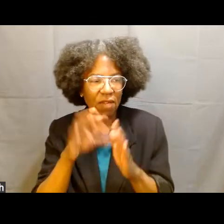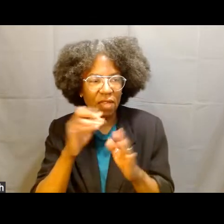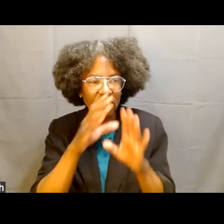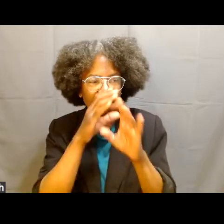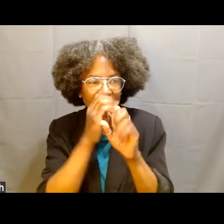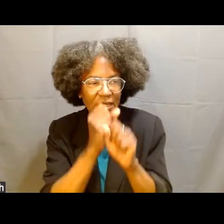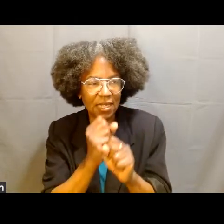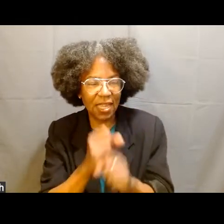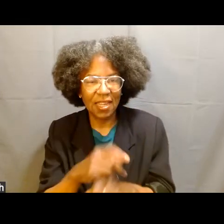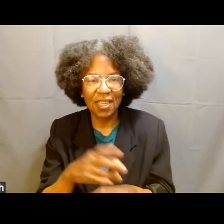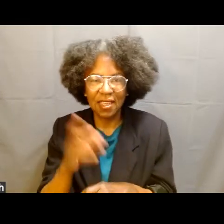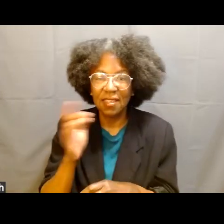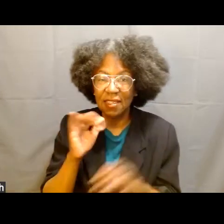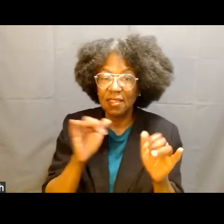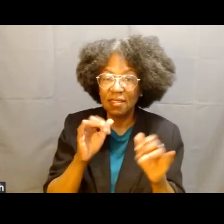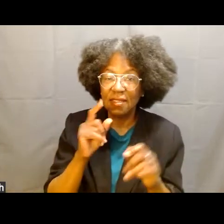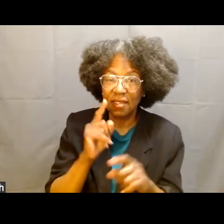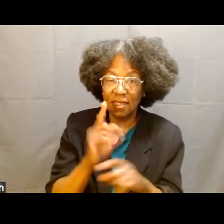same thing?